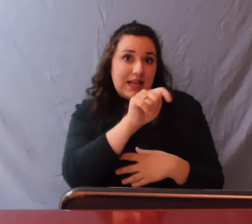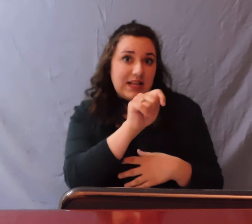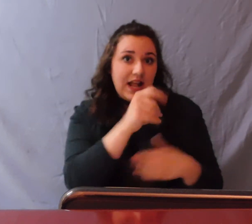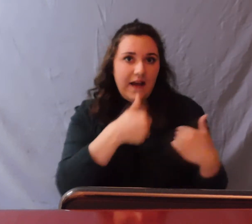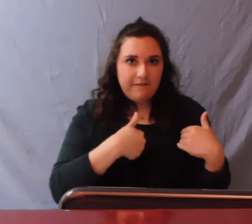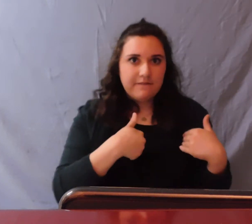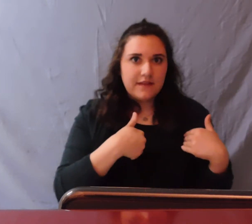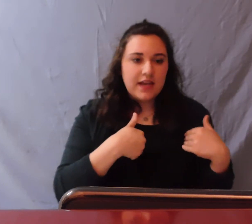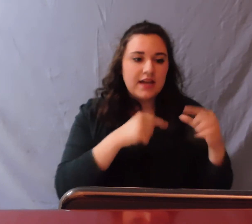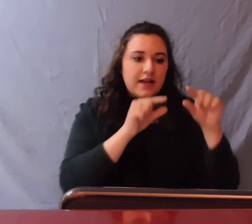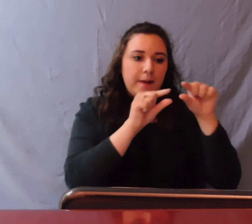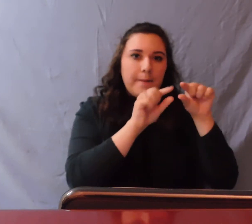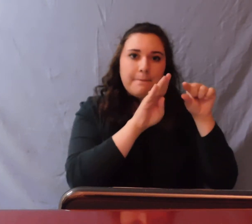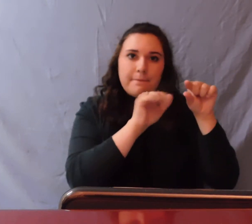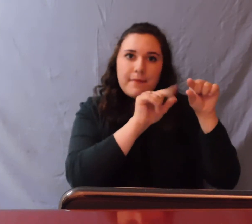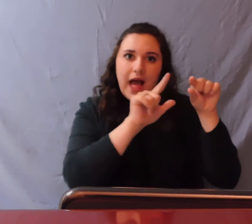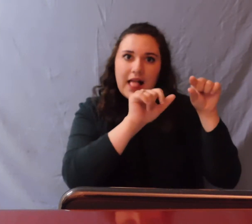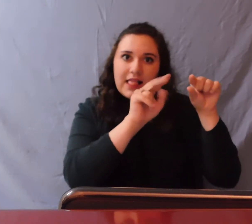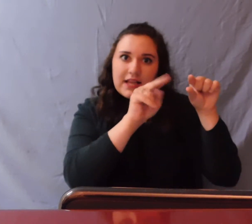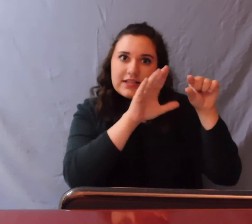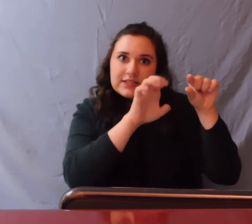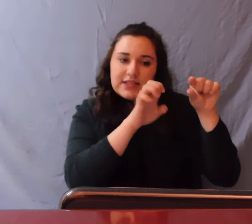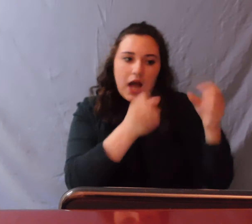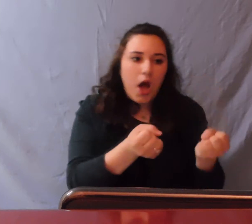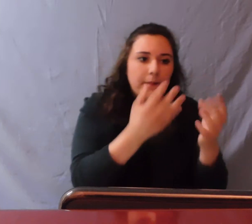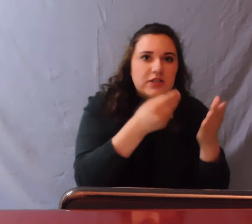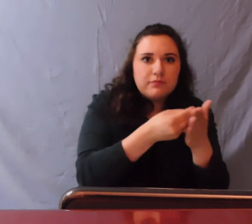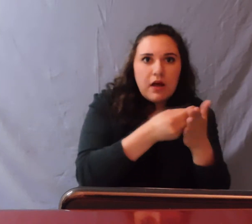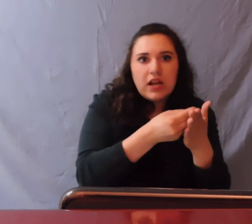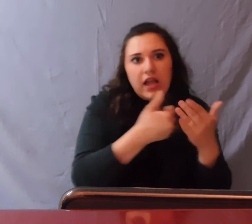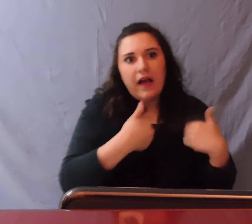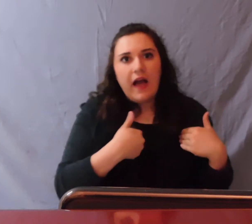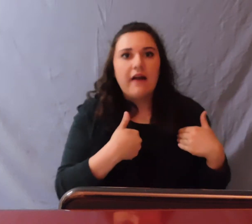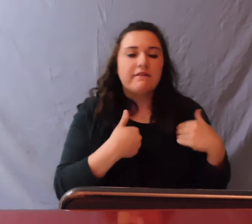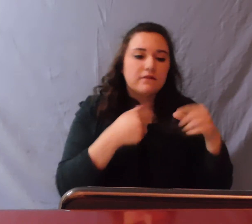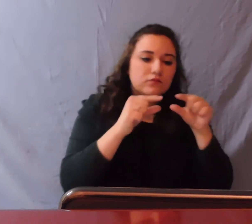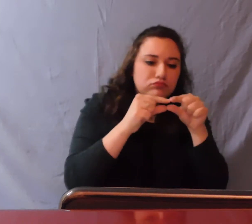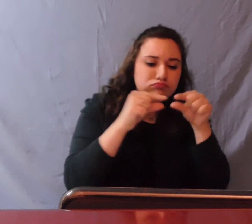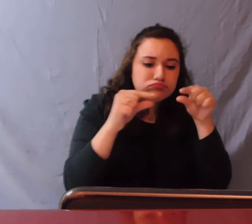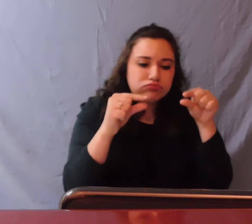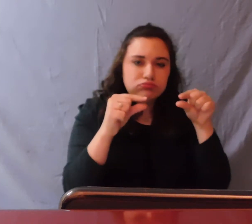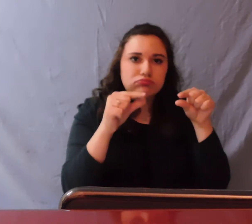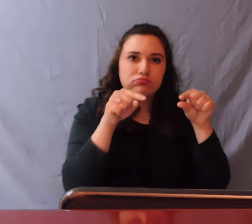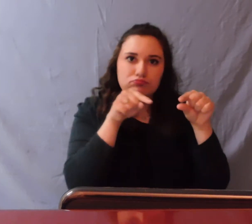way you would always know after you've completed your purchase for that time you have been shopping.